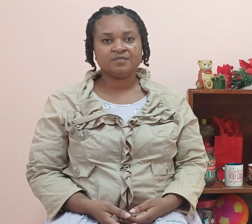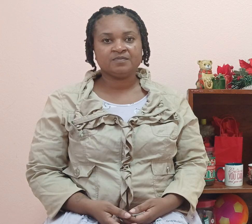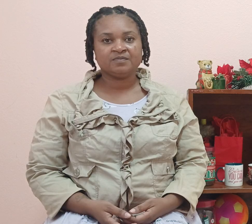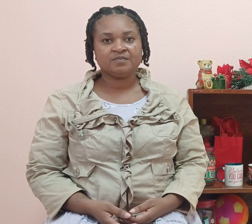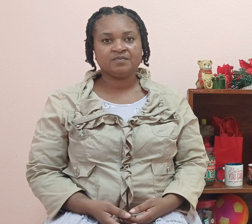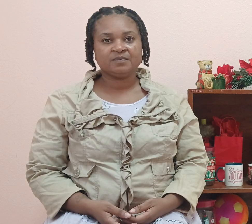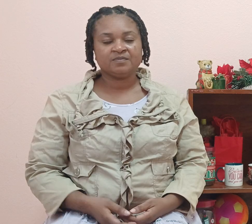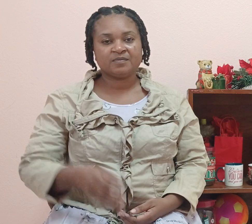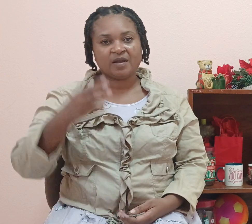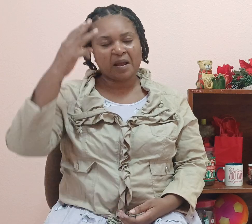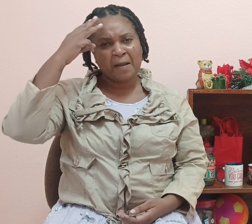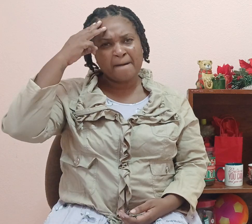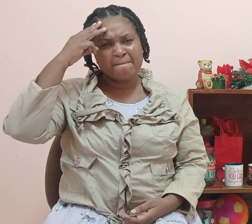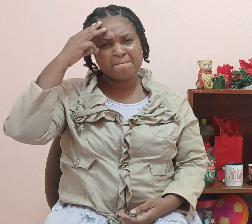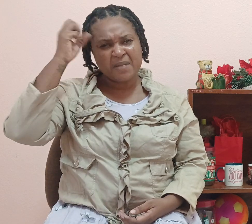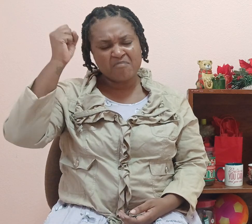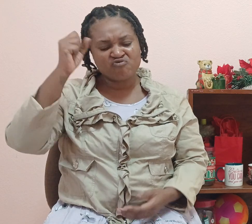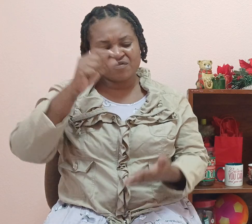A memory verse for children.